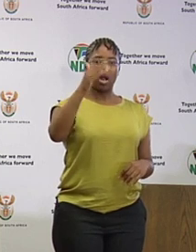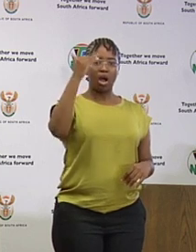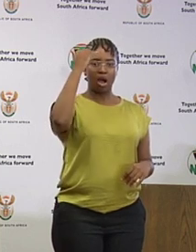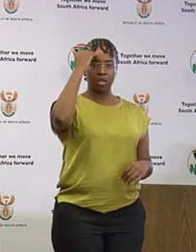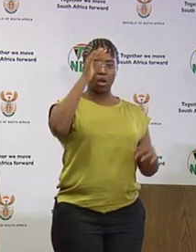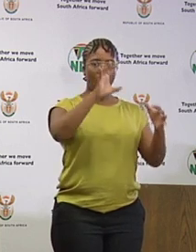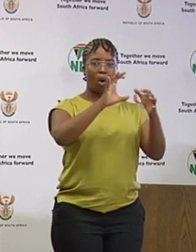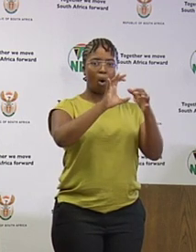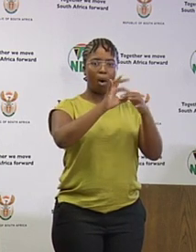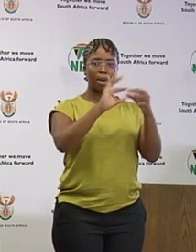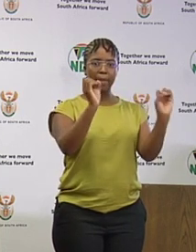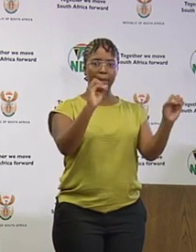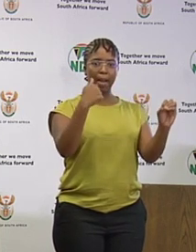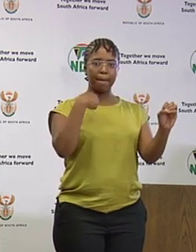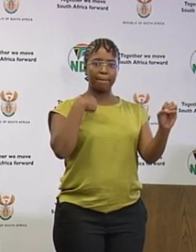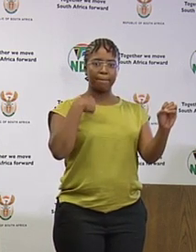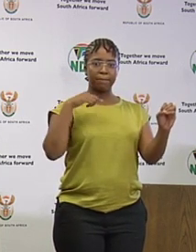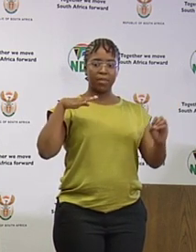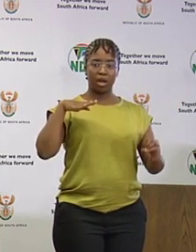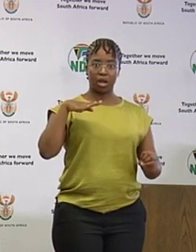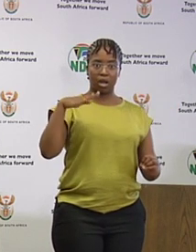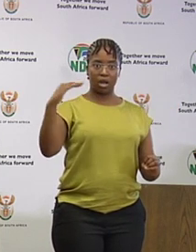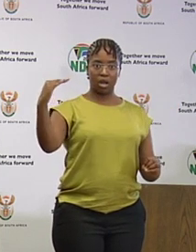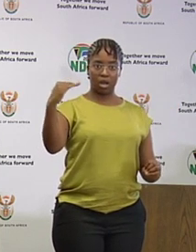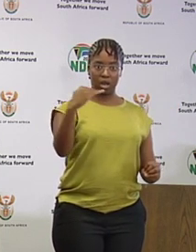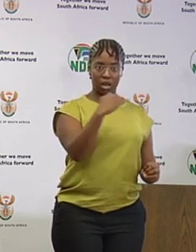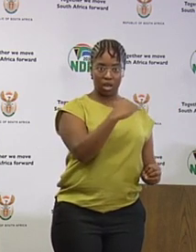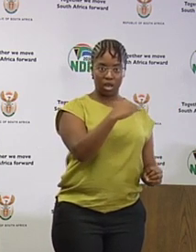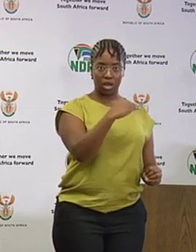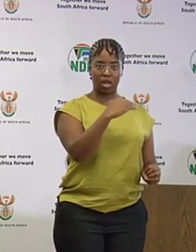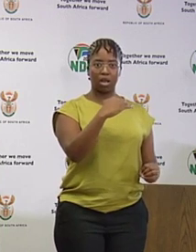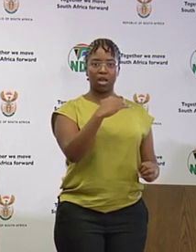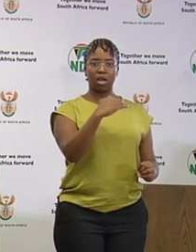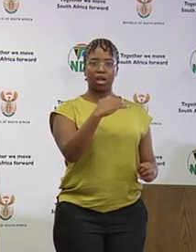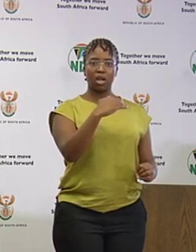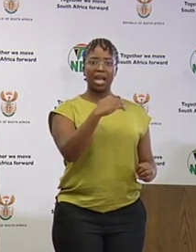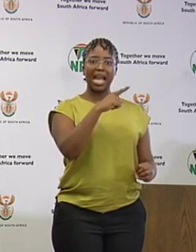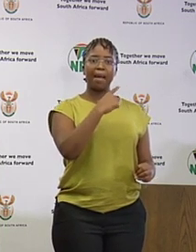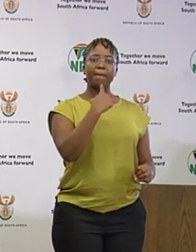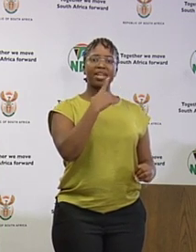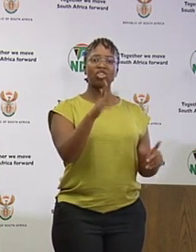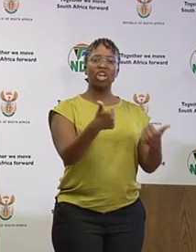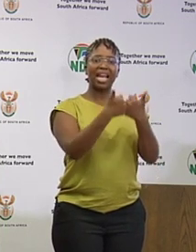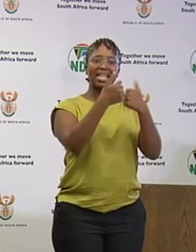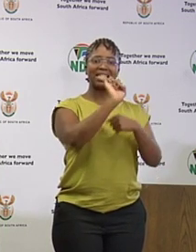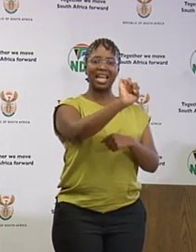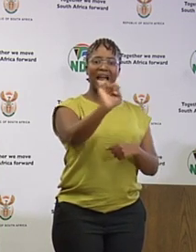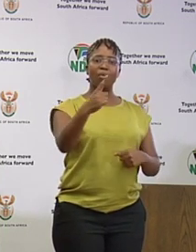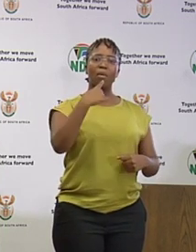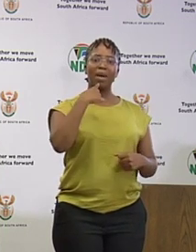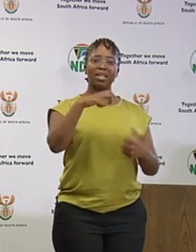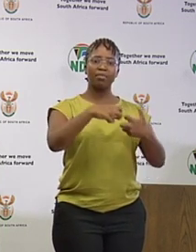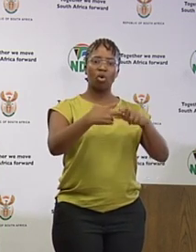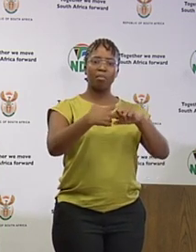here, I spoke to two gentlemen who were saying that their challenge is that the